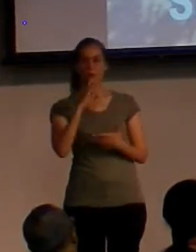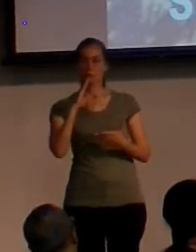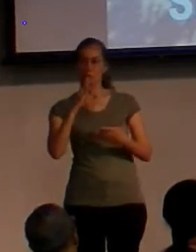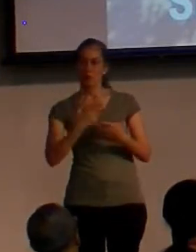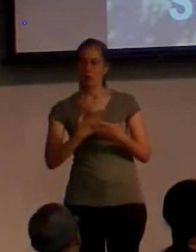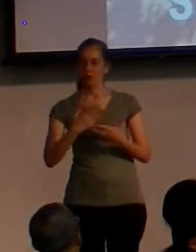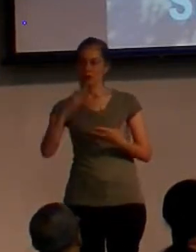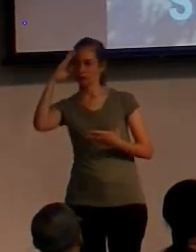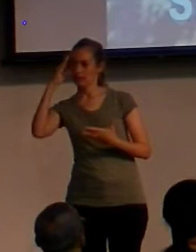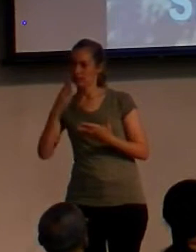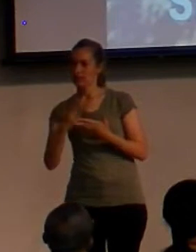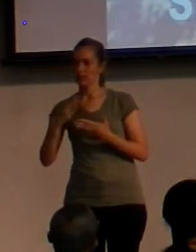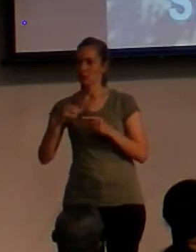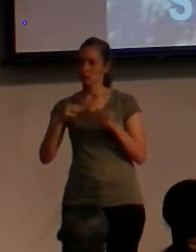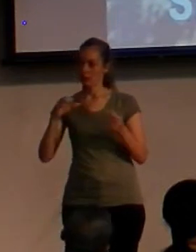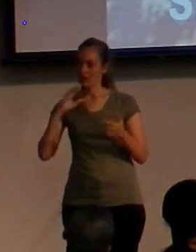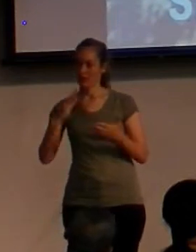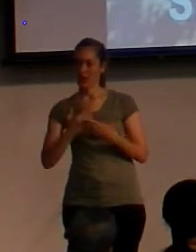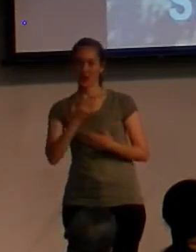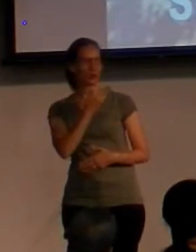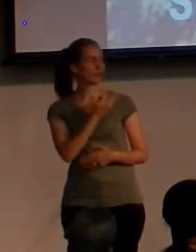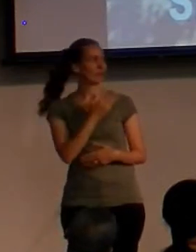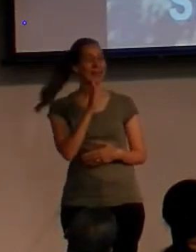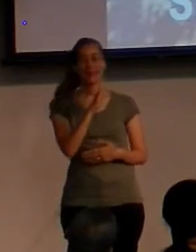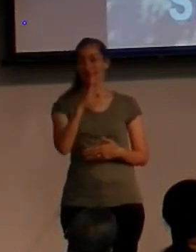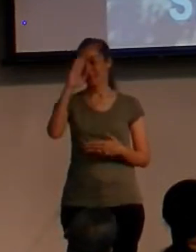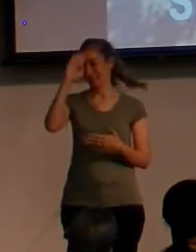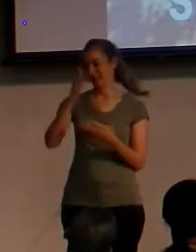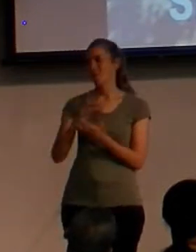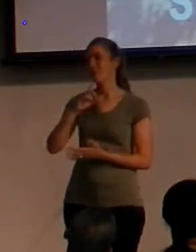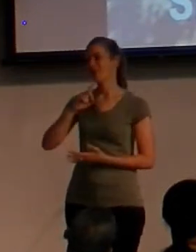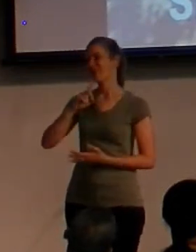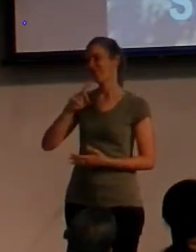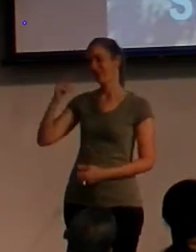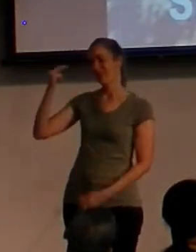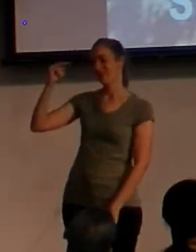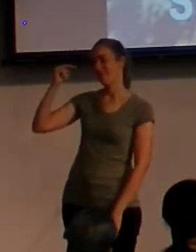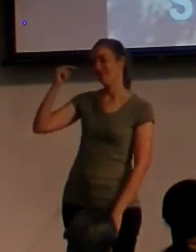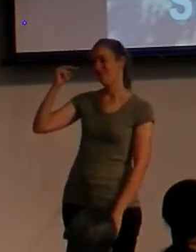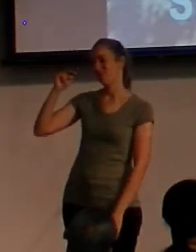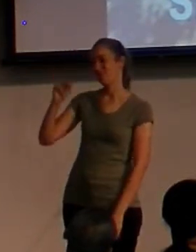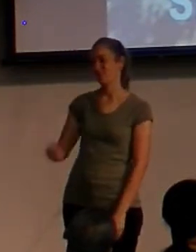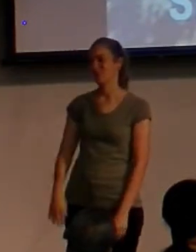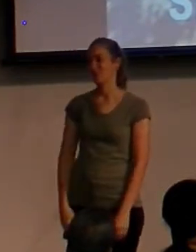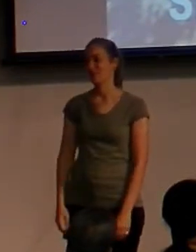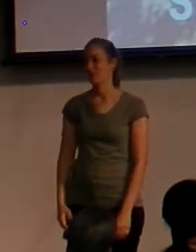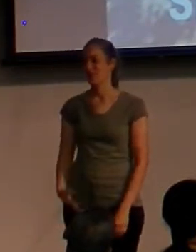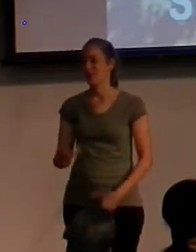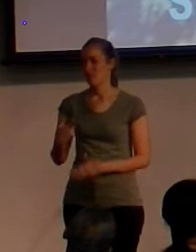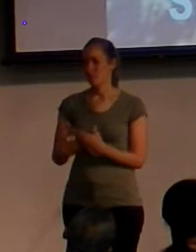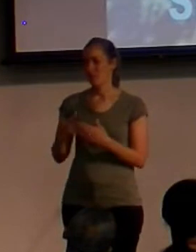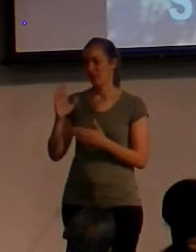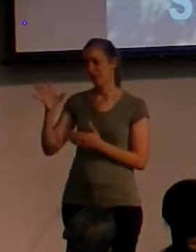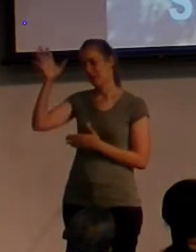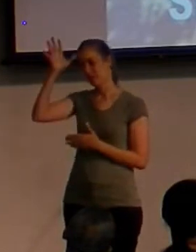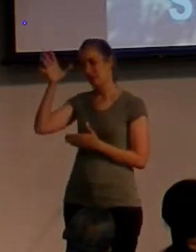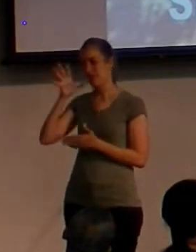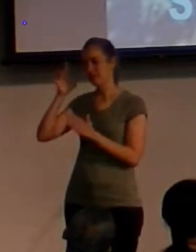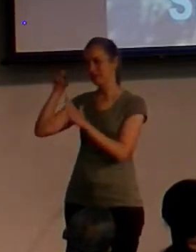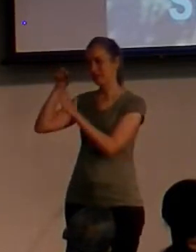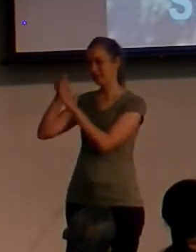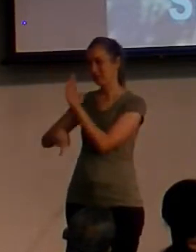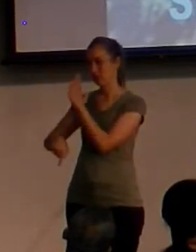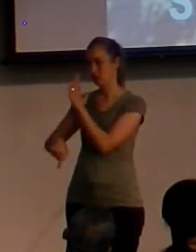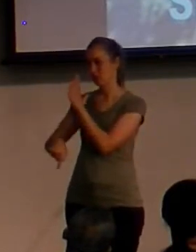granddaughter. His son is actually his nephew. Both of his parents were killed in Juba in